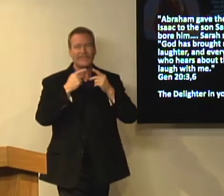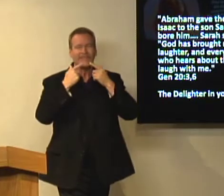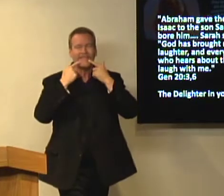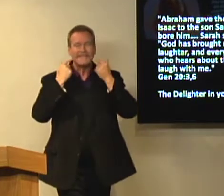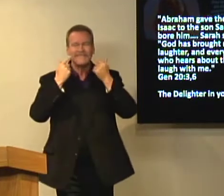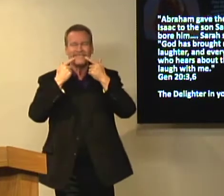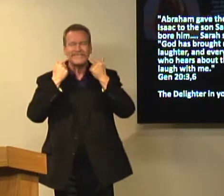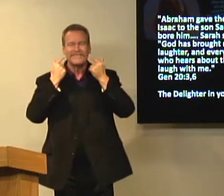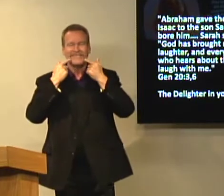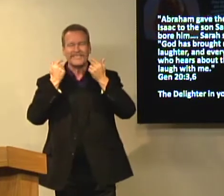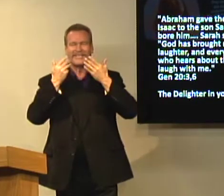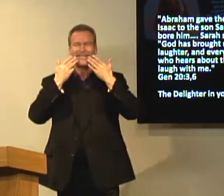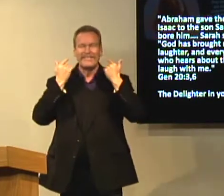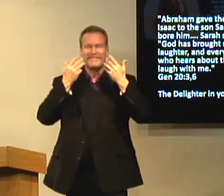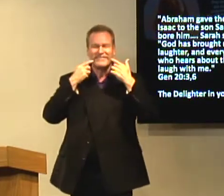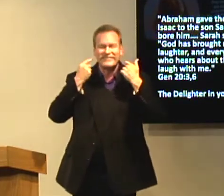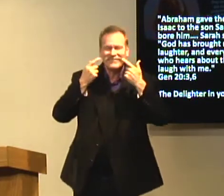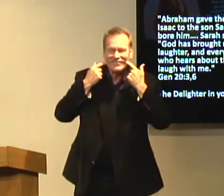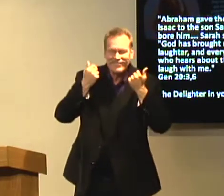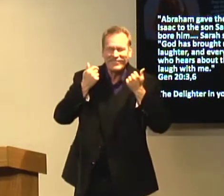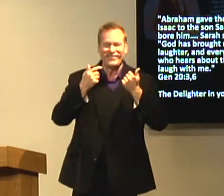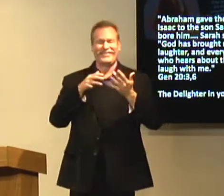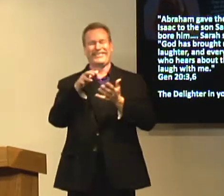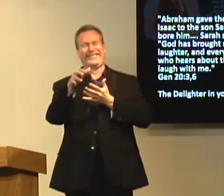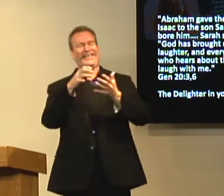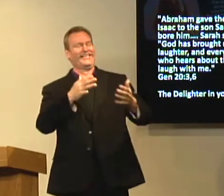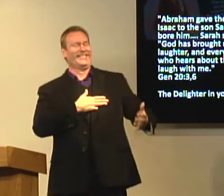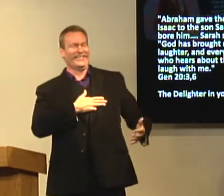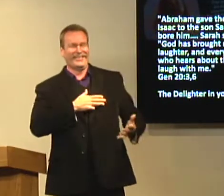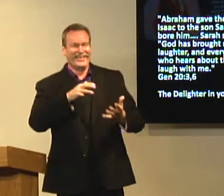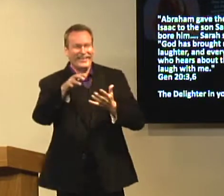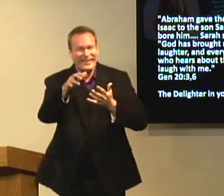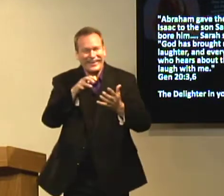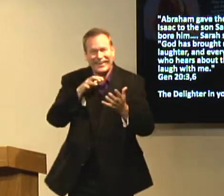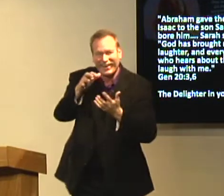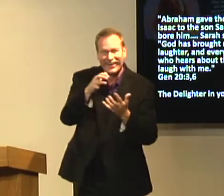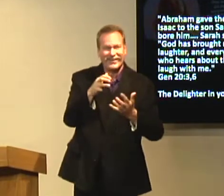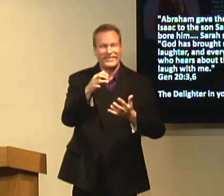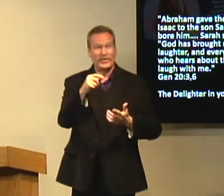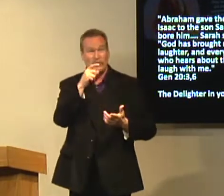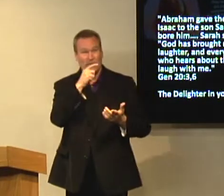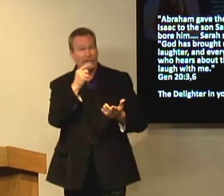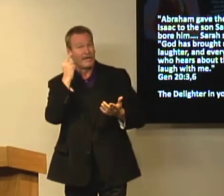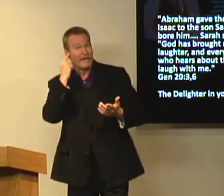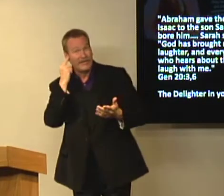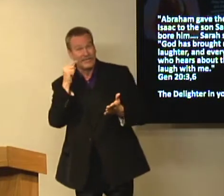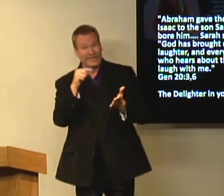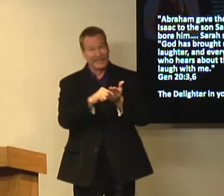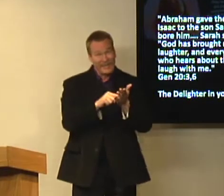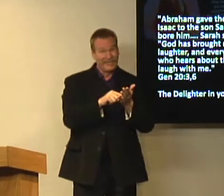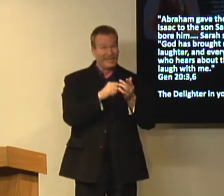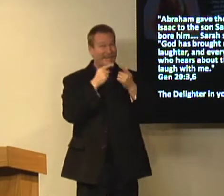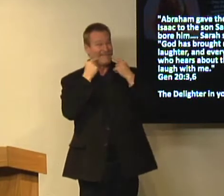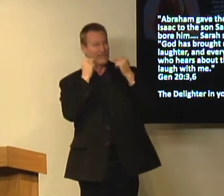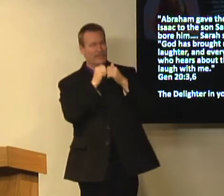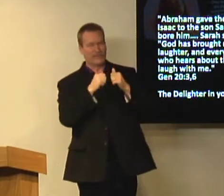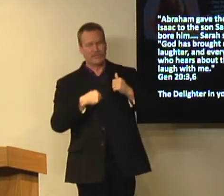because God has brought me laughter, and everyone who hears about this with me